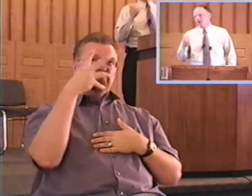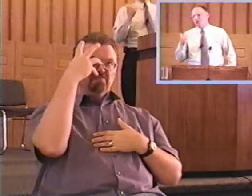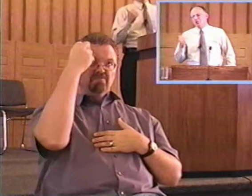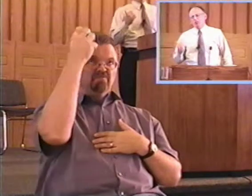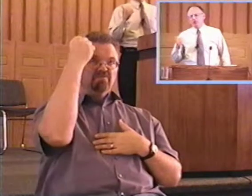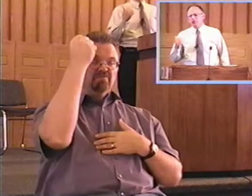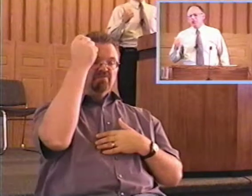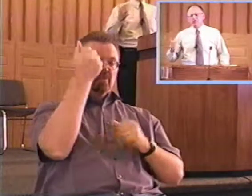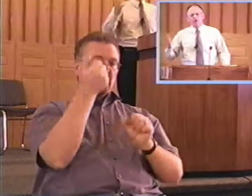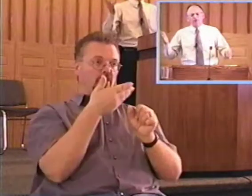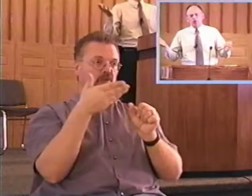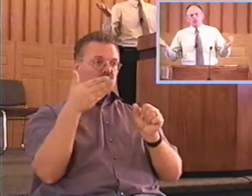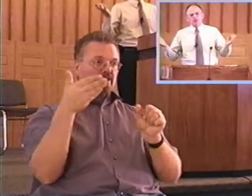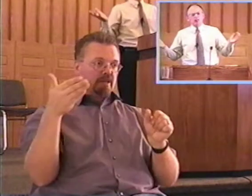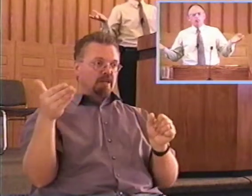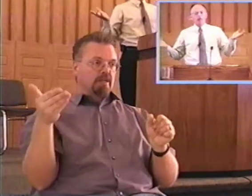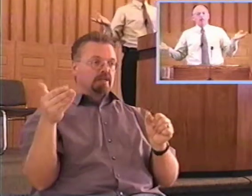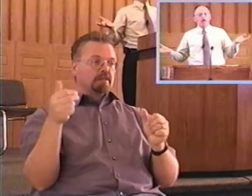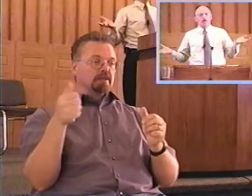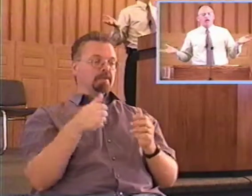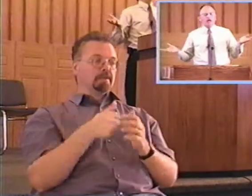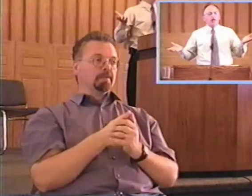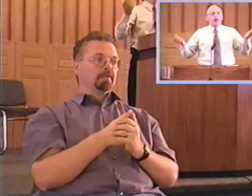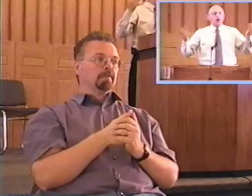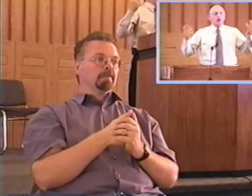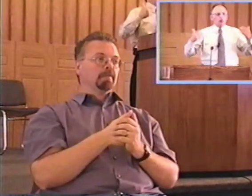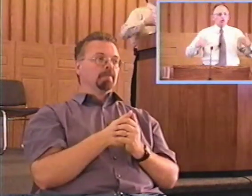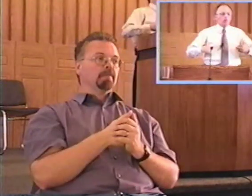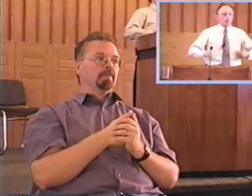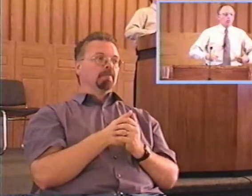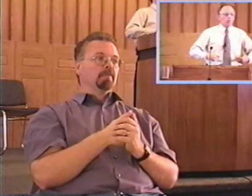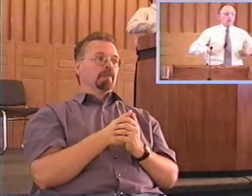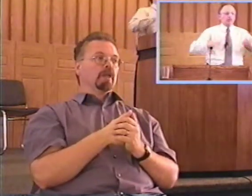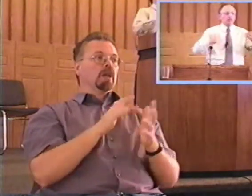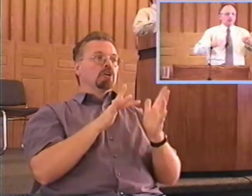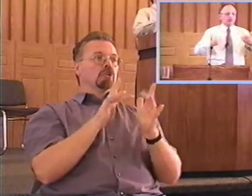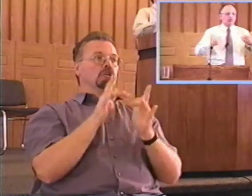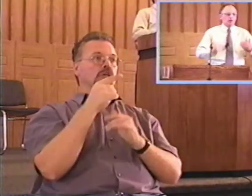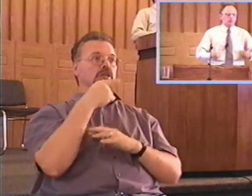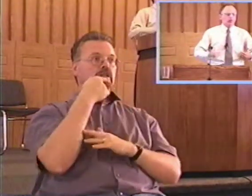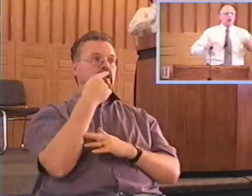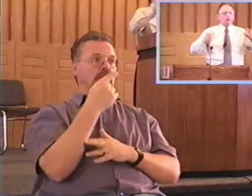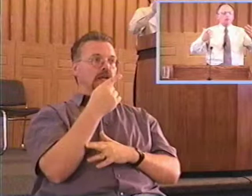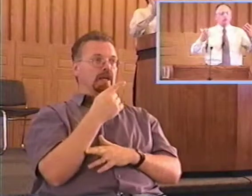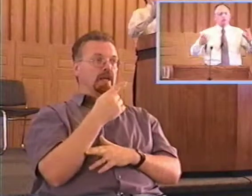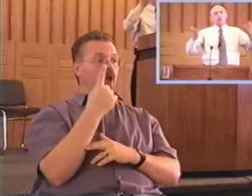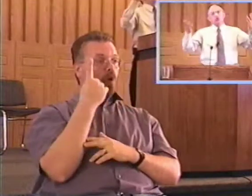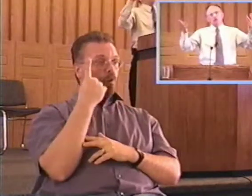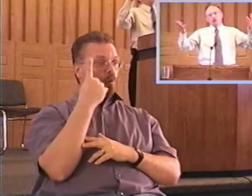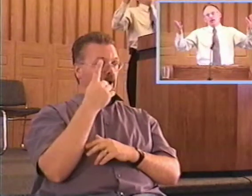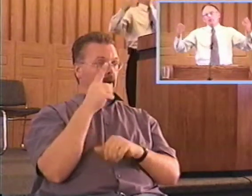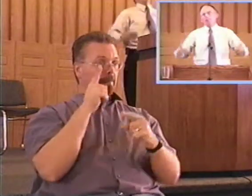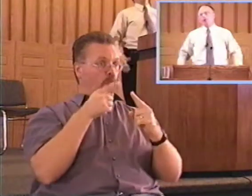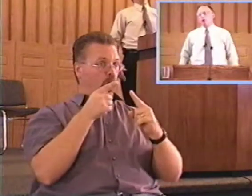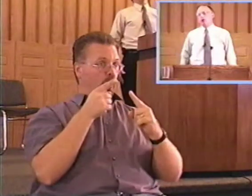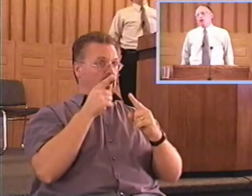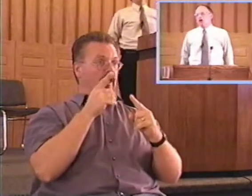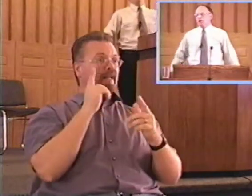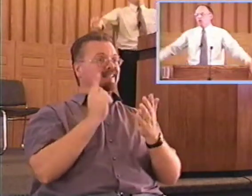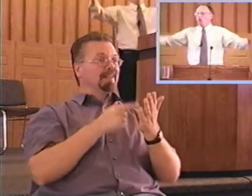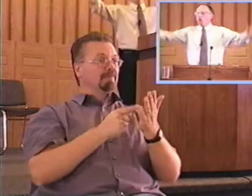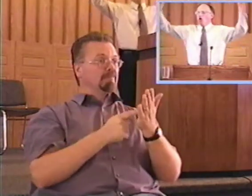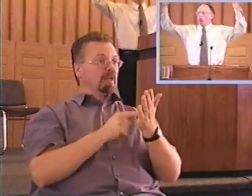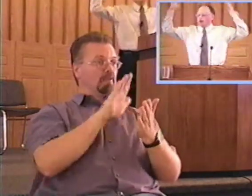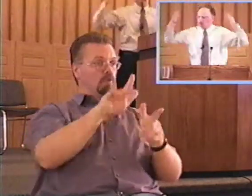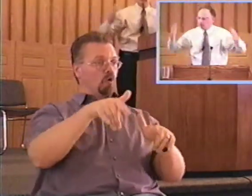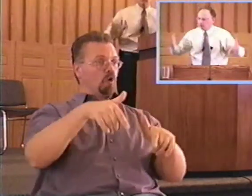this. He's simply saying very simple fact. At one point, at some time, you will stand before